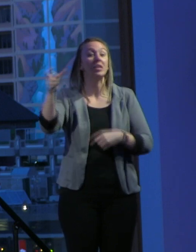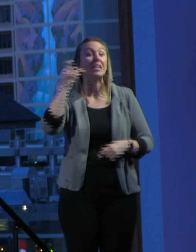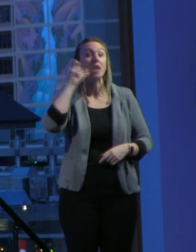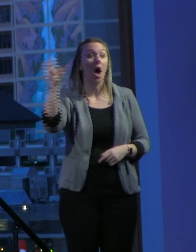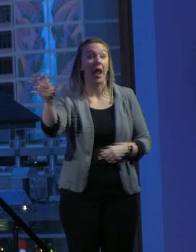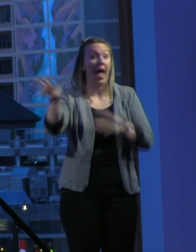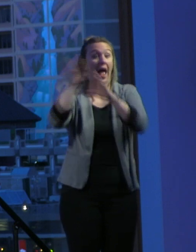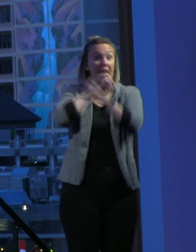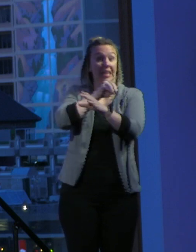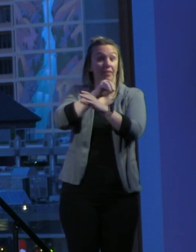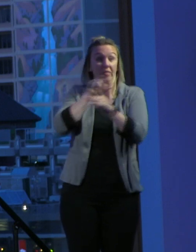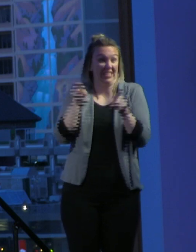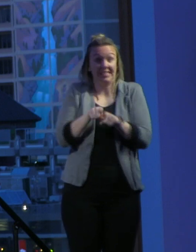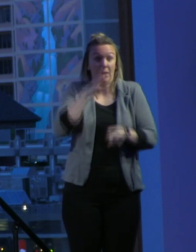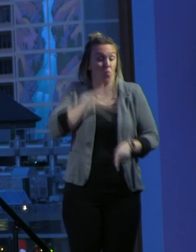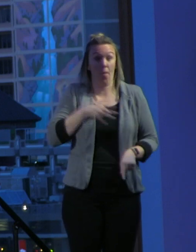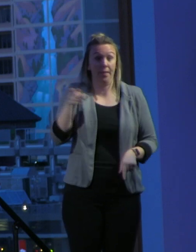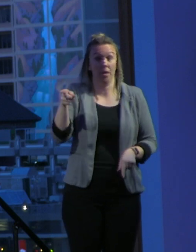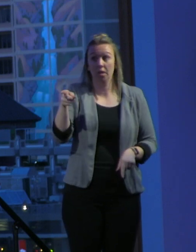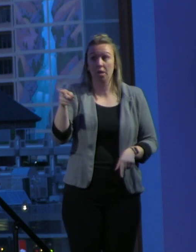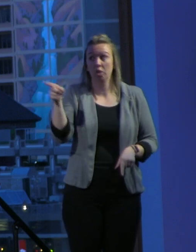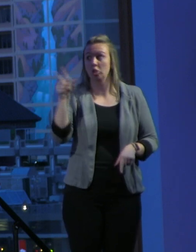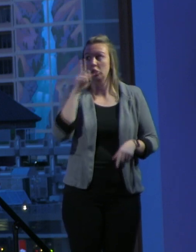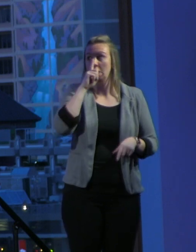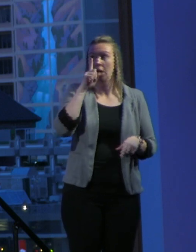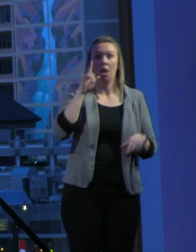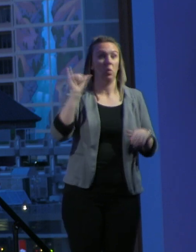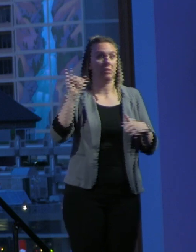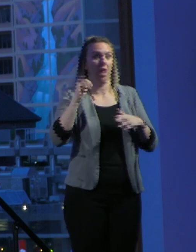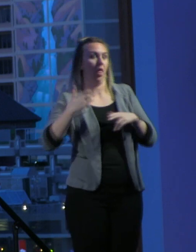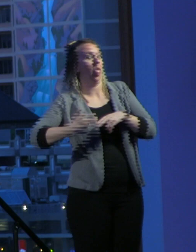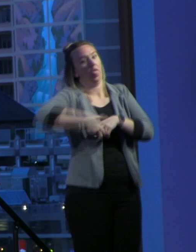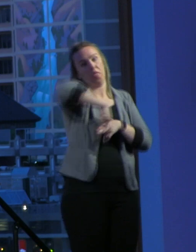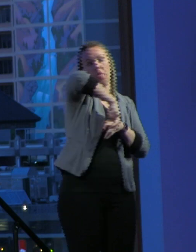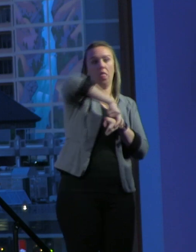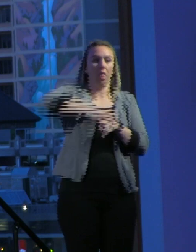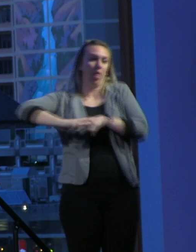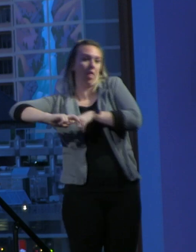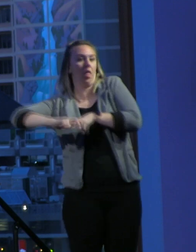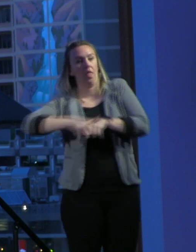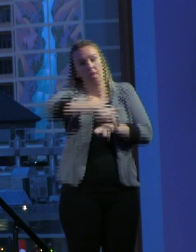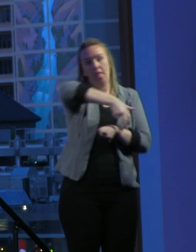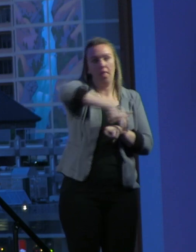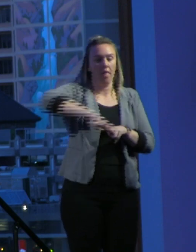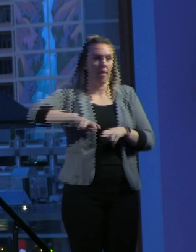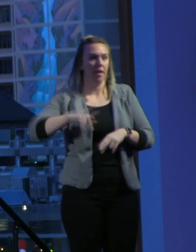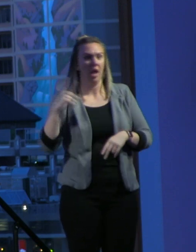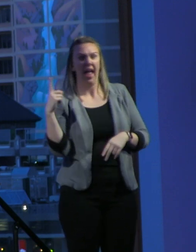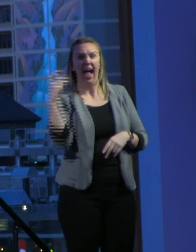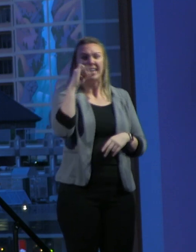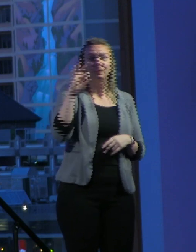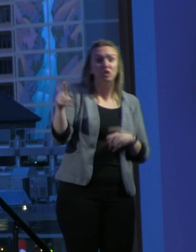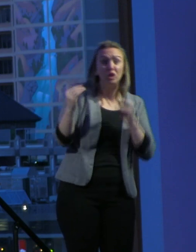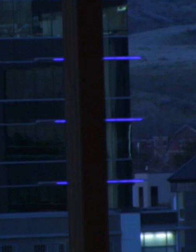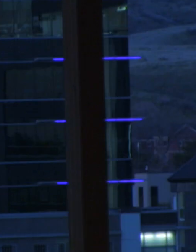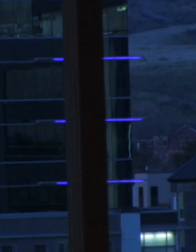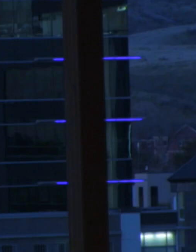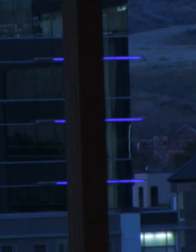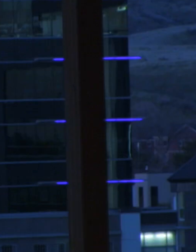woman. She was like sliding around in her chair. She asked if she could kiss